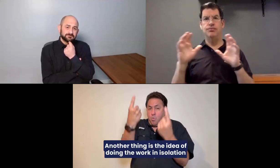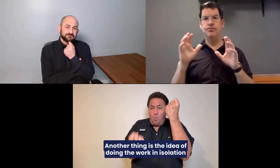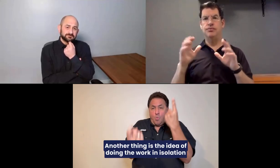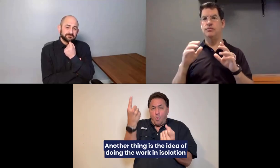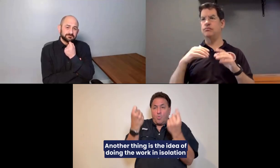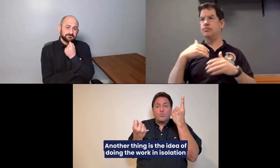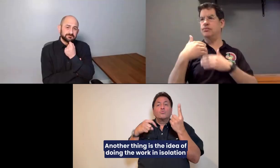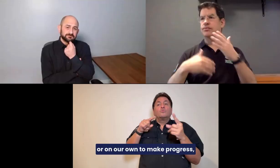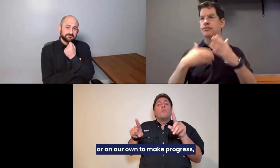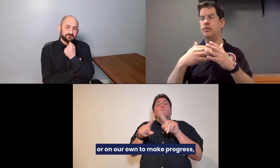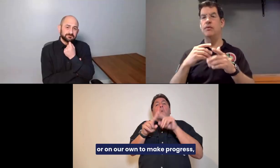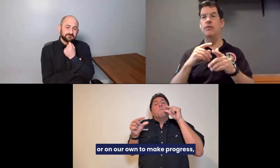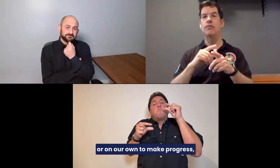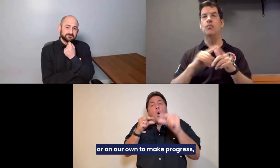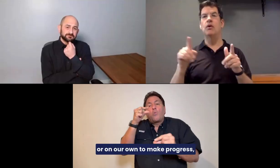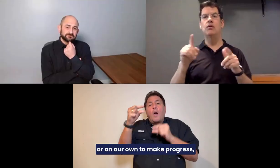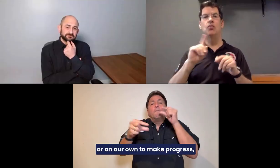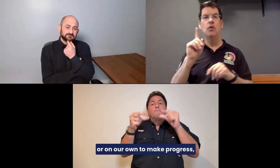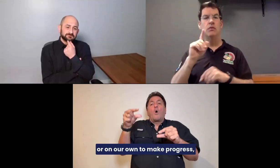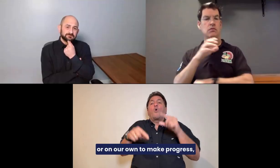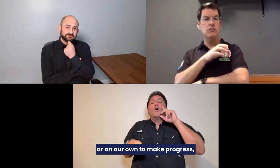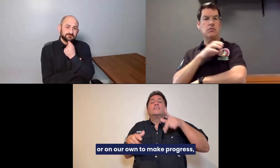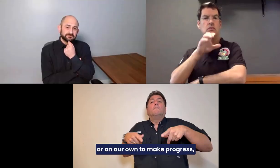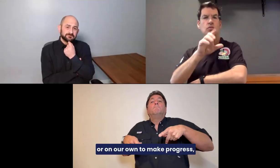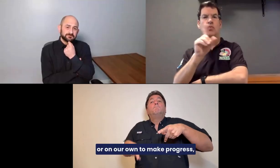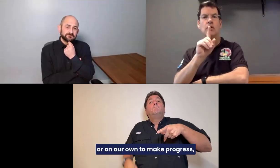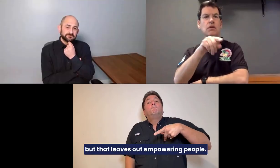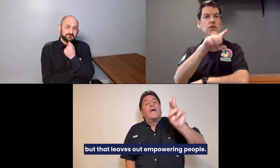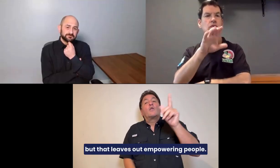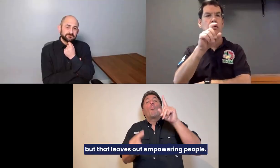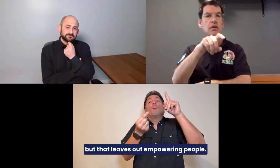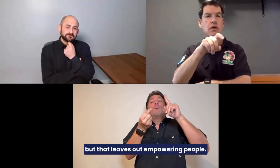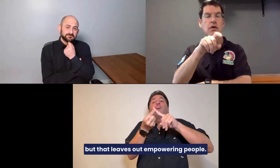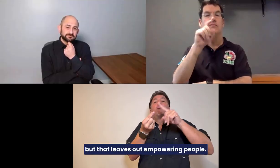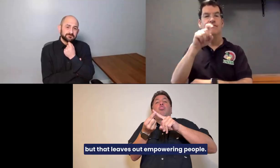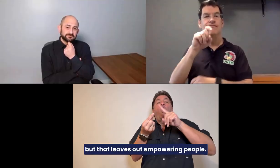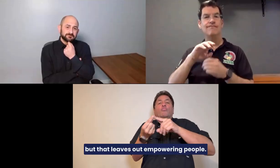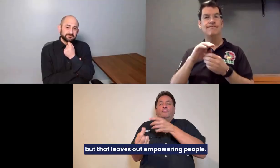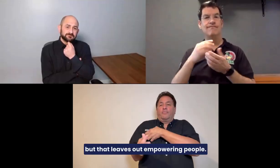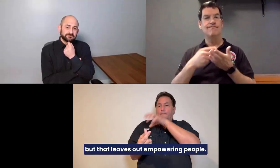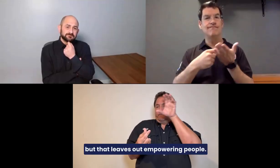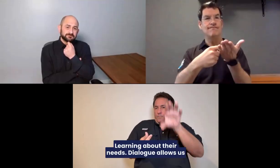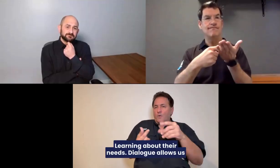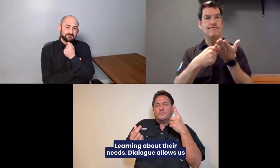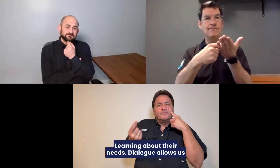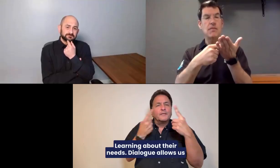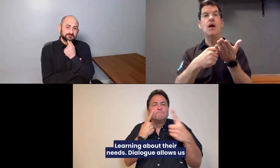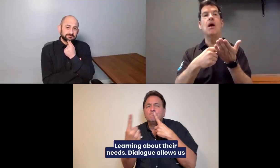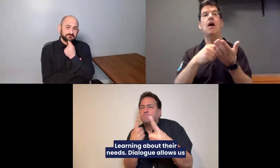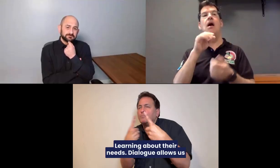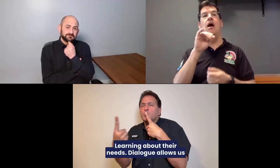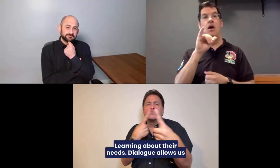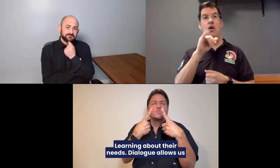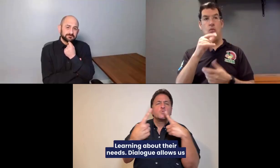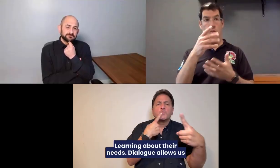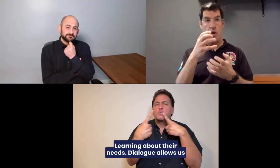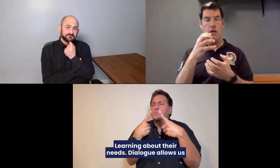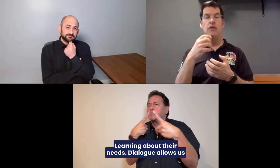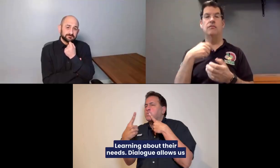in isolation or on our own to make progress. But that leaves out empowering people, learning about their